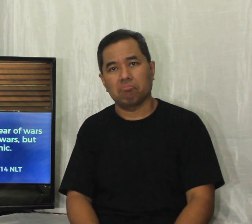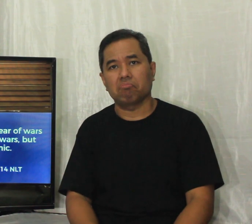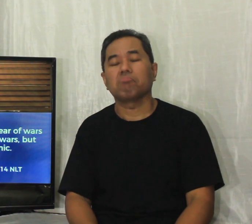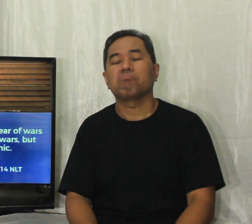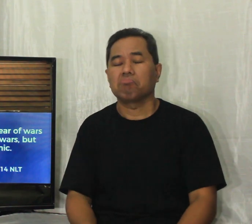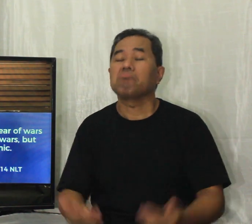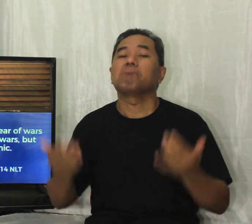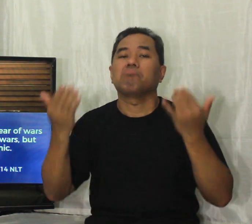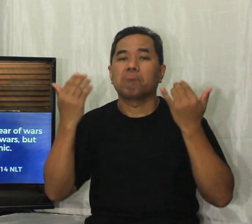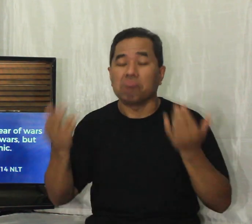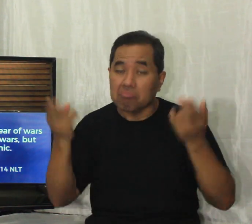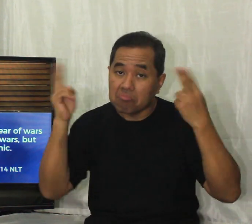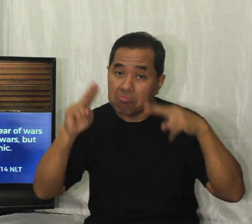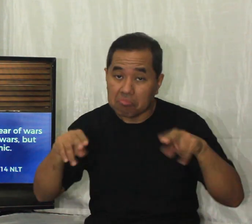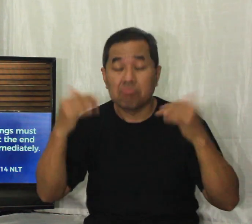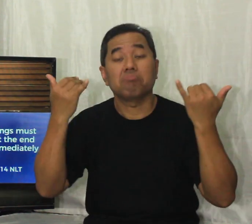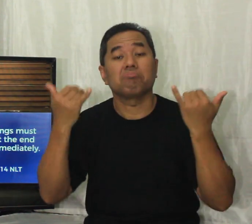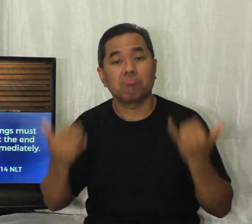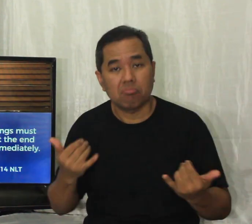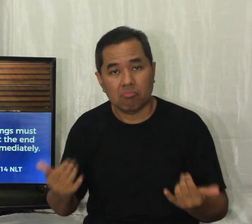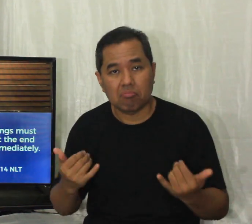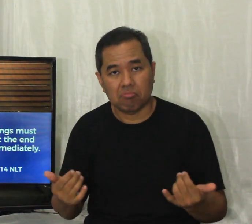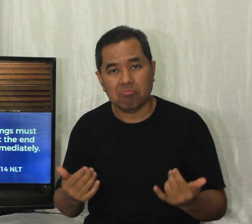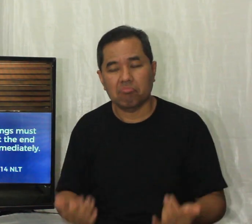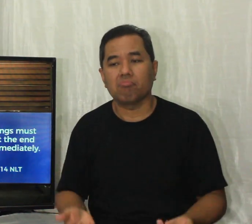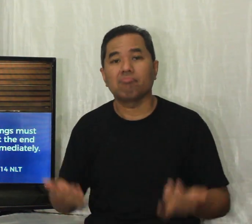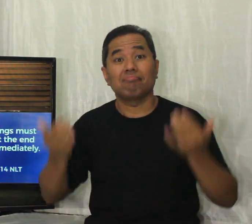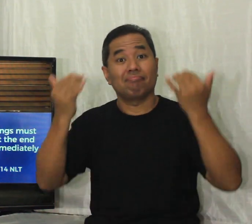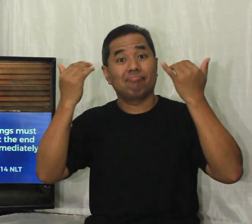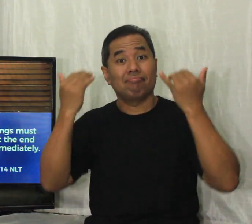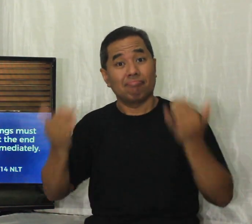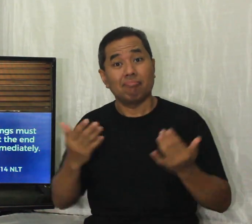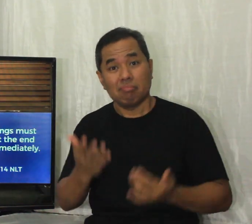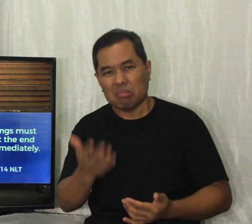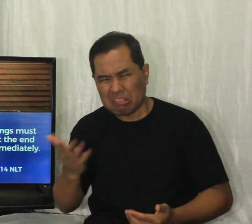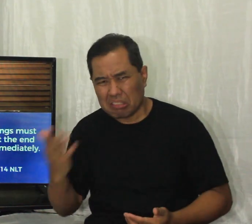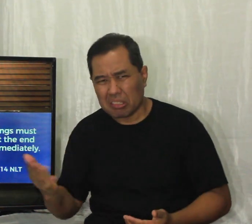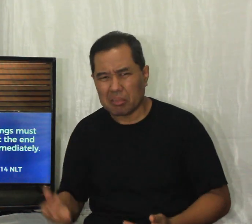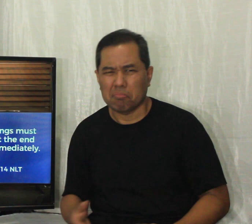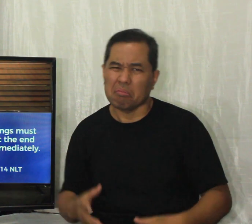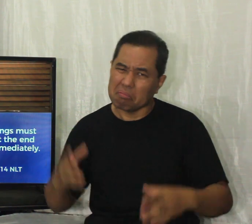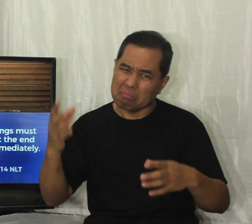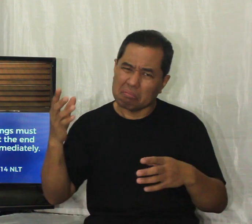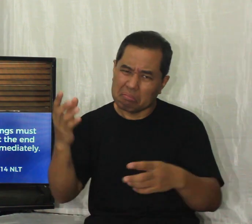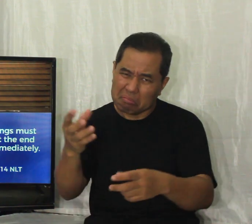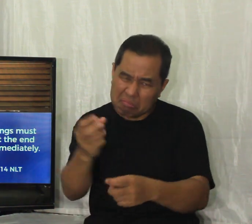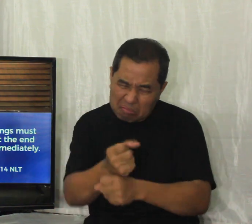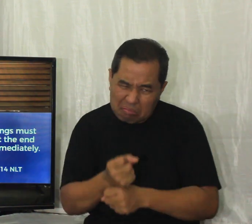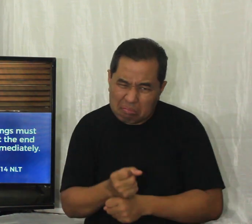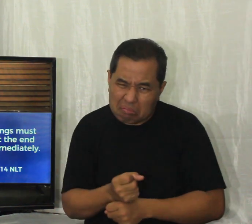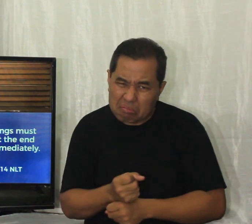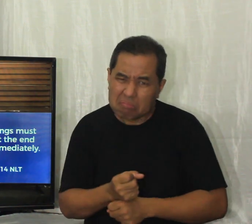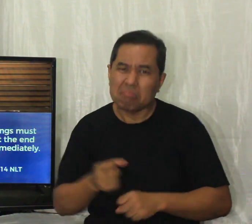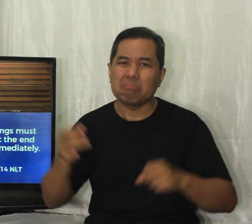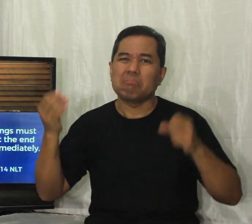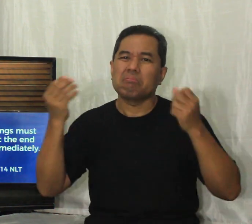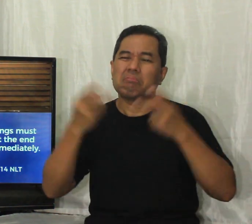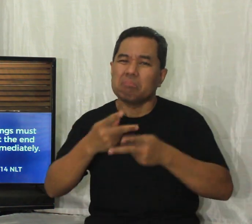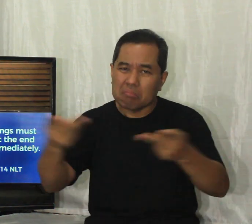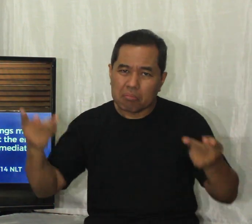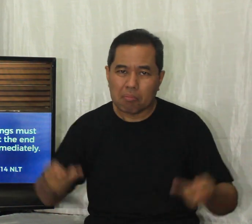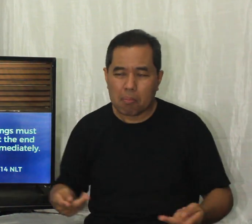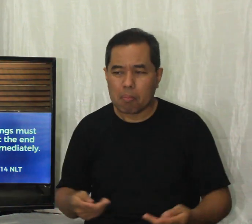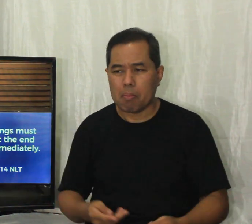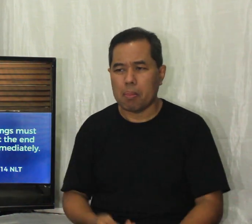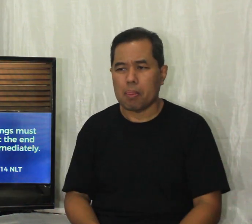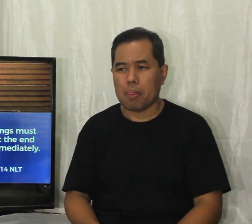now? Yes, they are. Yes, these things must take place, but the end won't follow immediately.